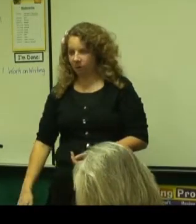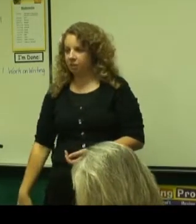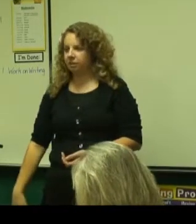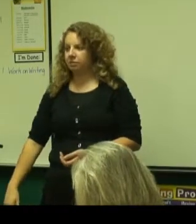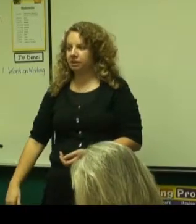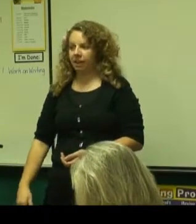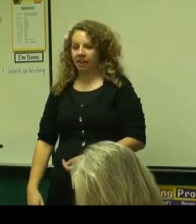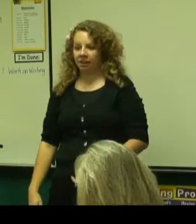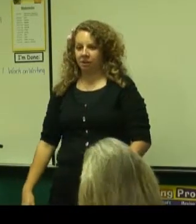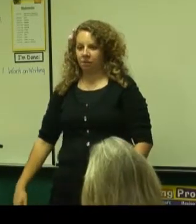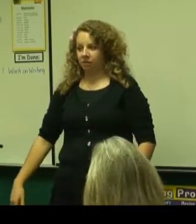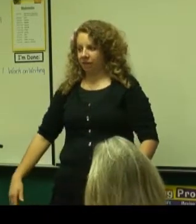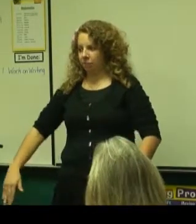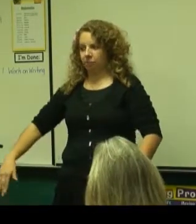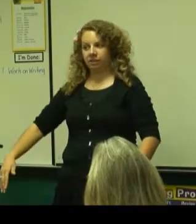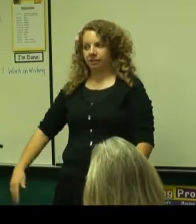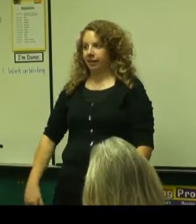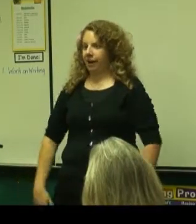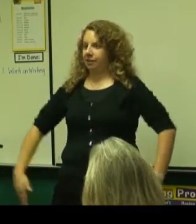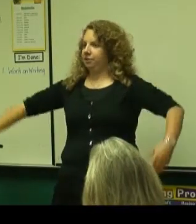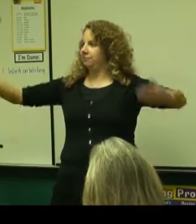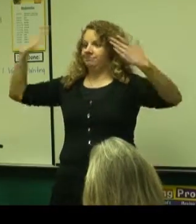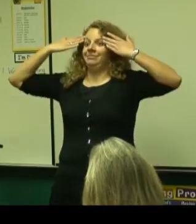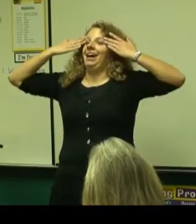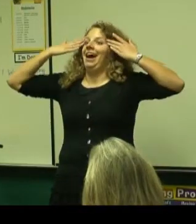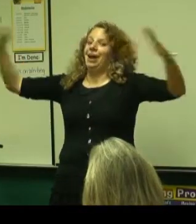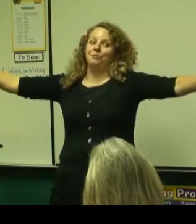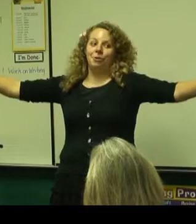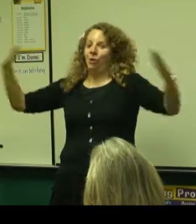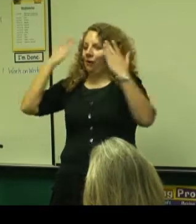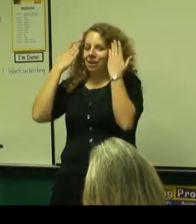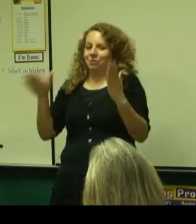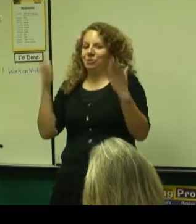it can be like really like, I don't know.